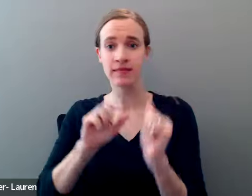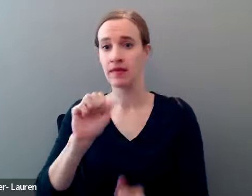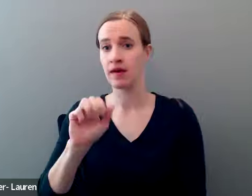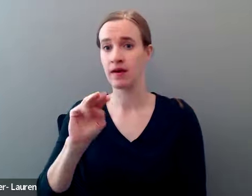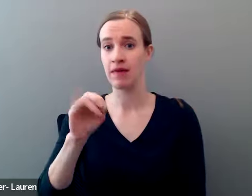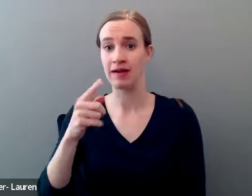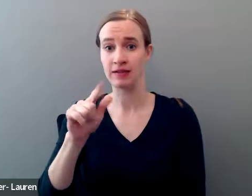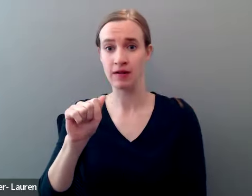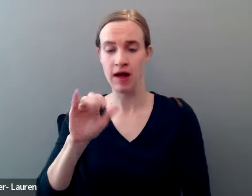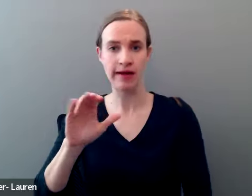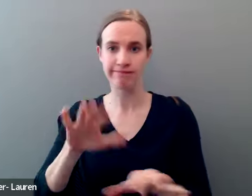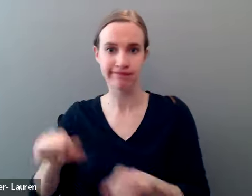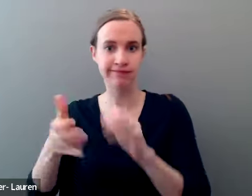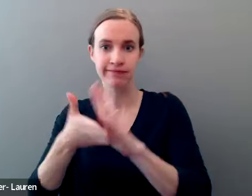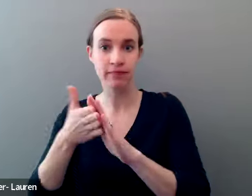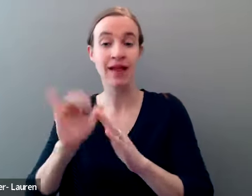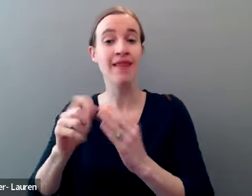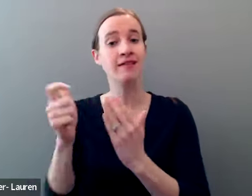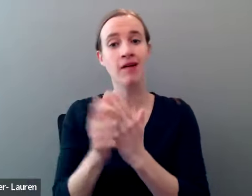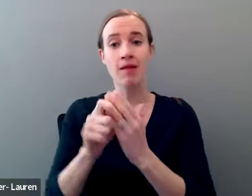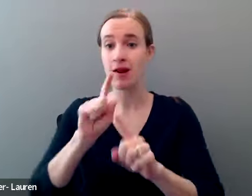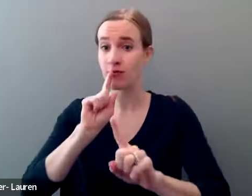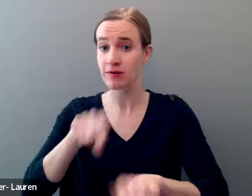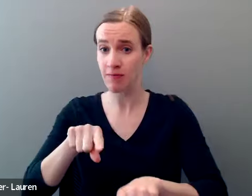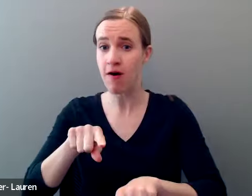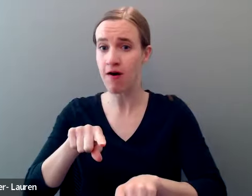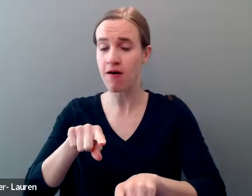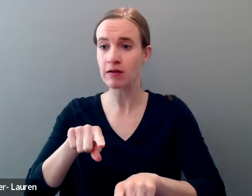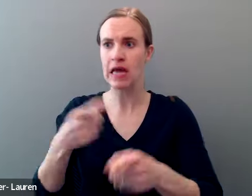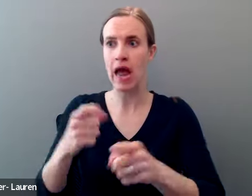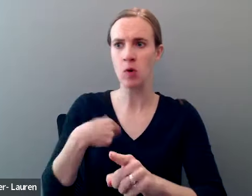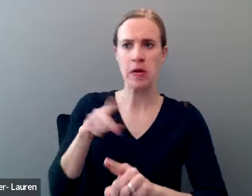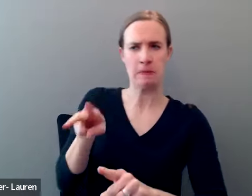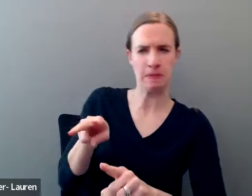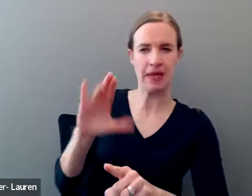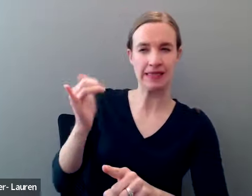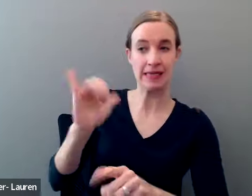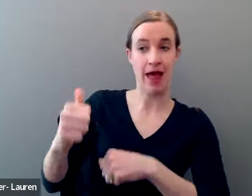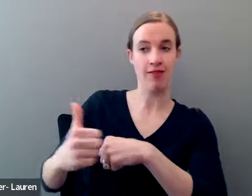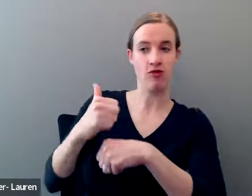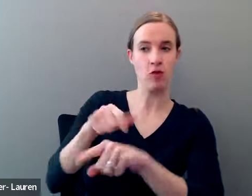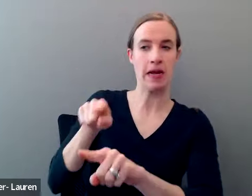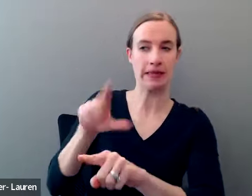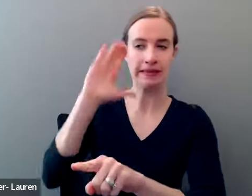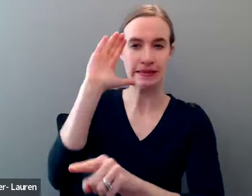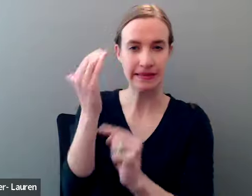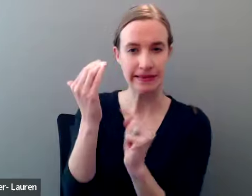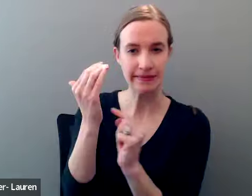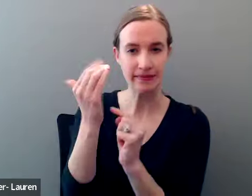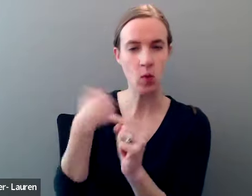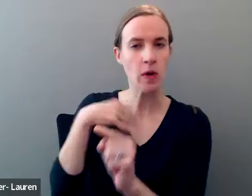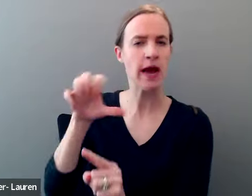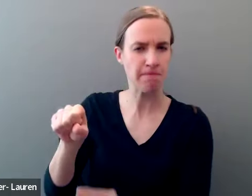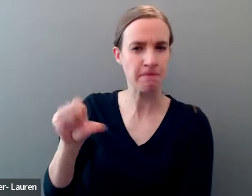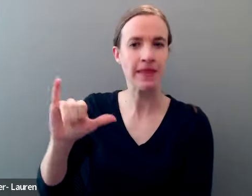automatic responses that occur during times when we perceive a threat. And the trickiest part is that if